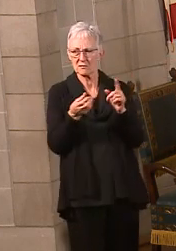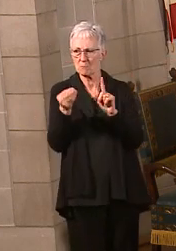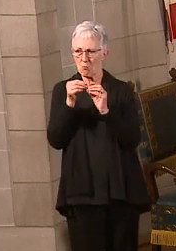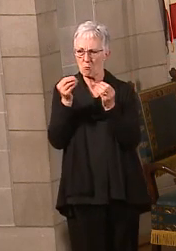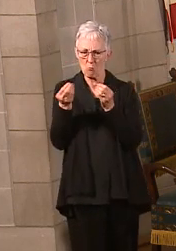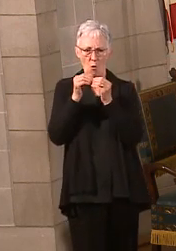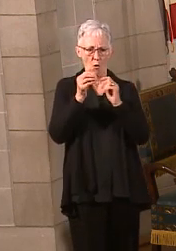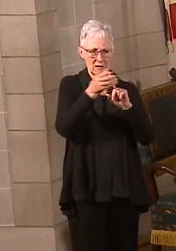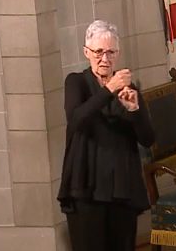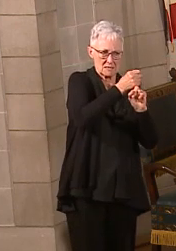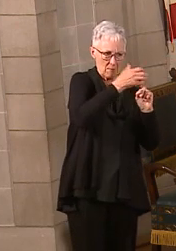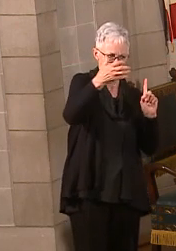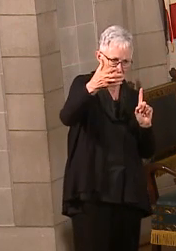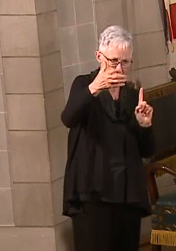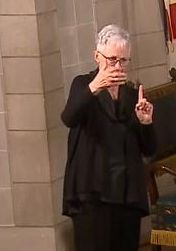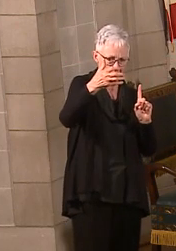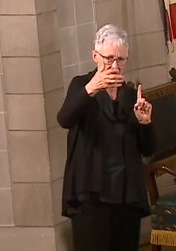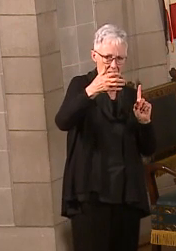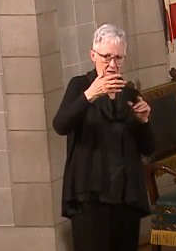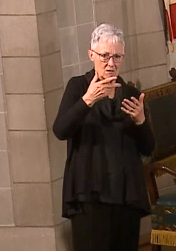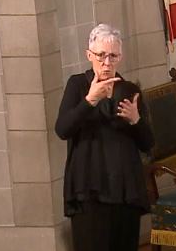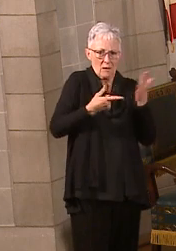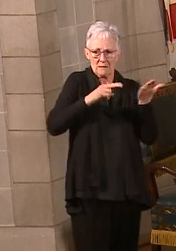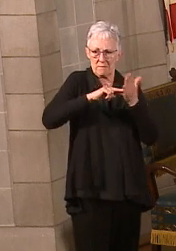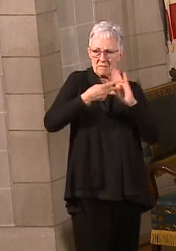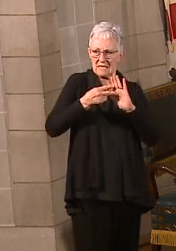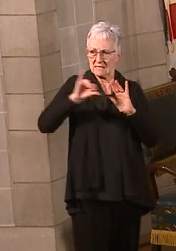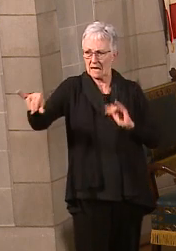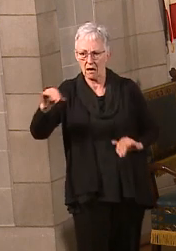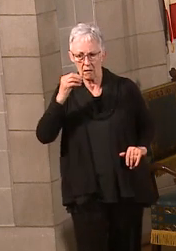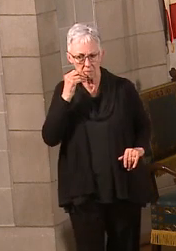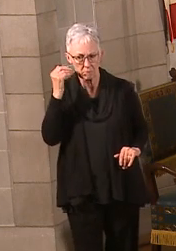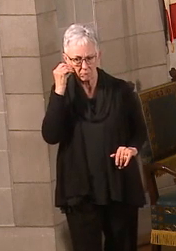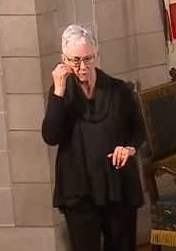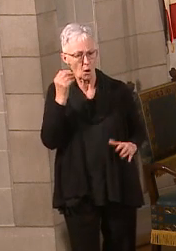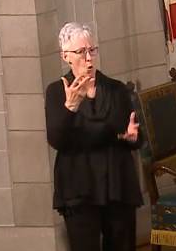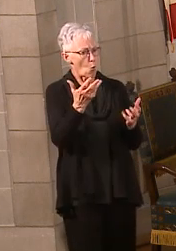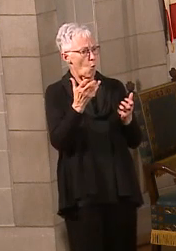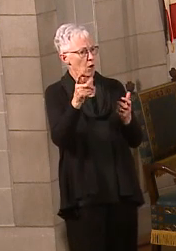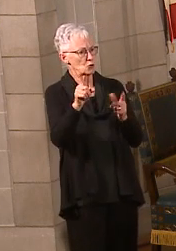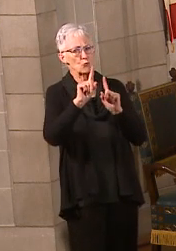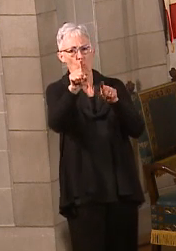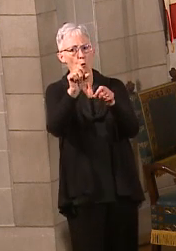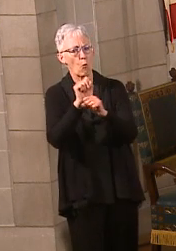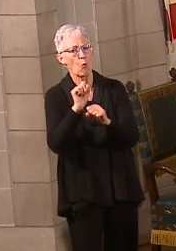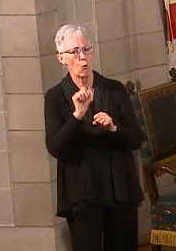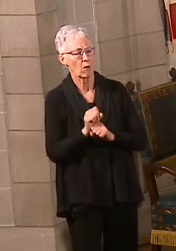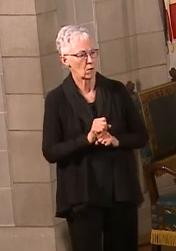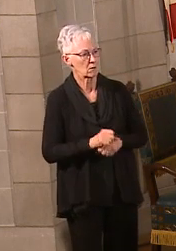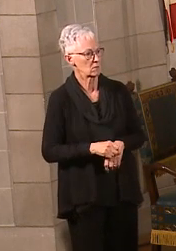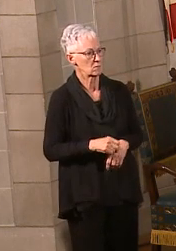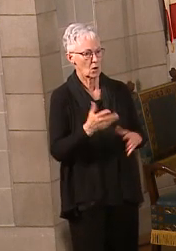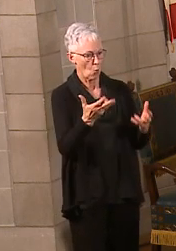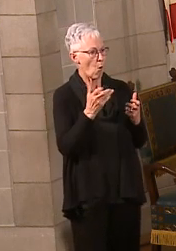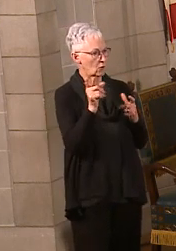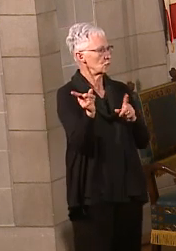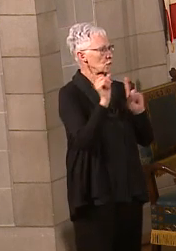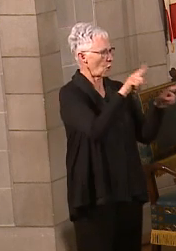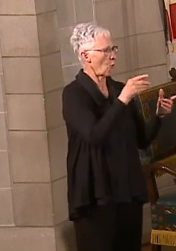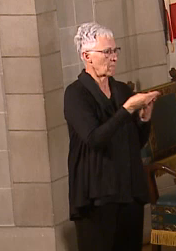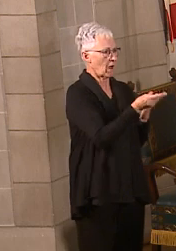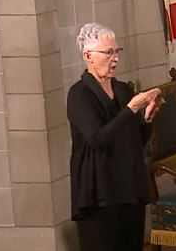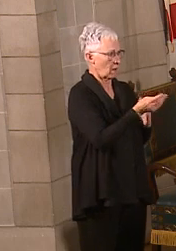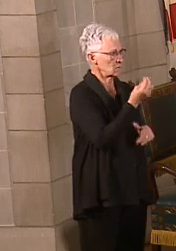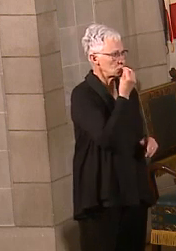want you to go to work. We want you to go to that takeout restaurant. We want you to go shopping once a week, but only go by yourself. Don't